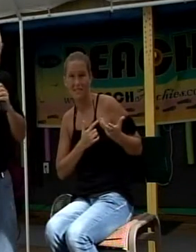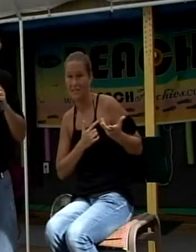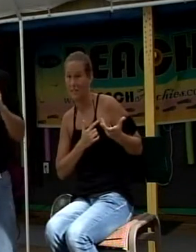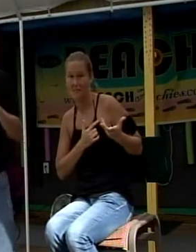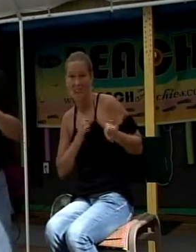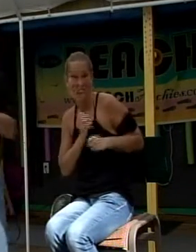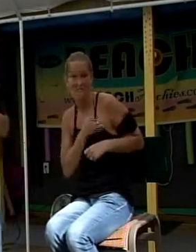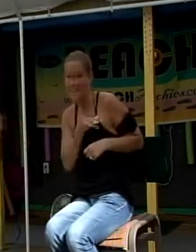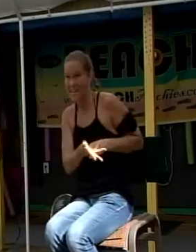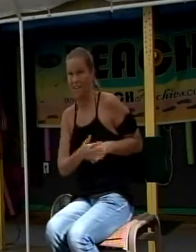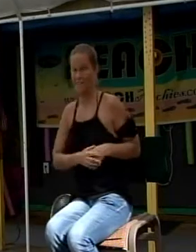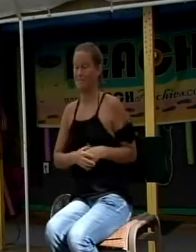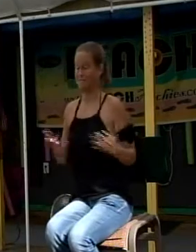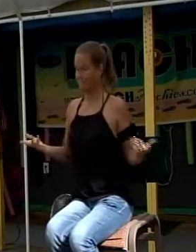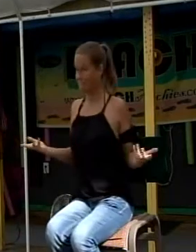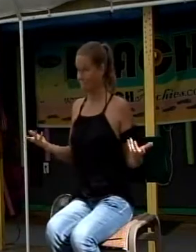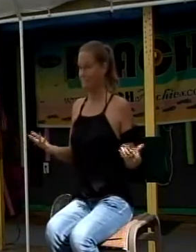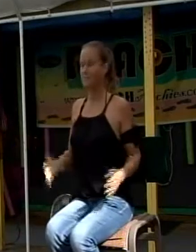in Recovery,